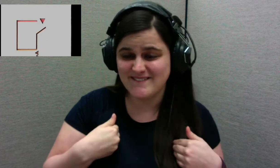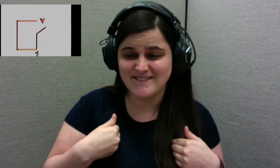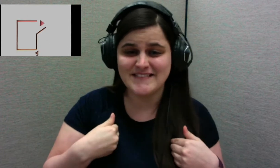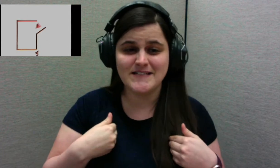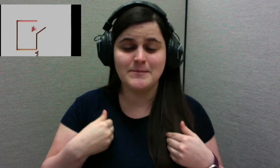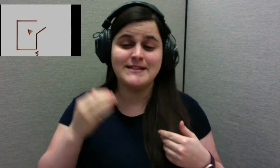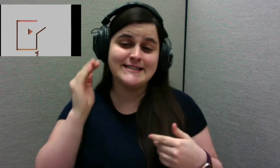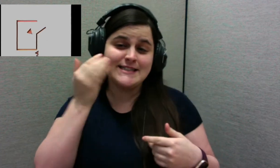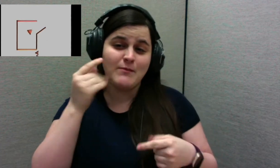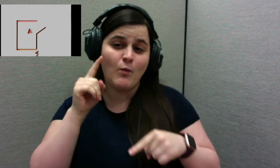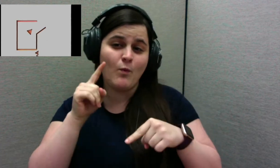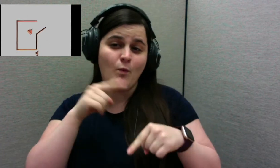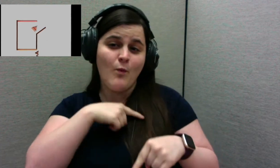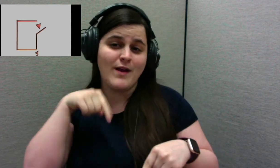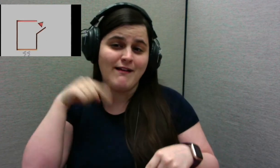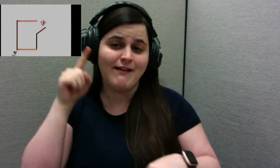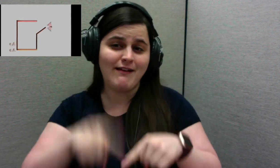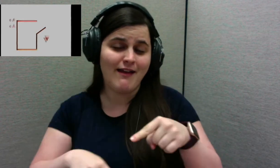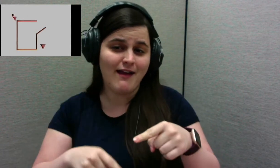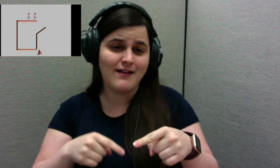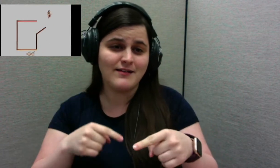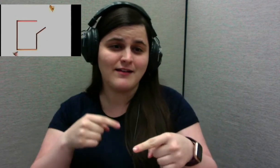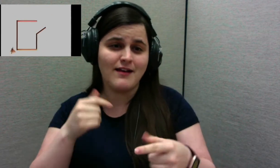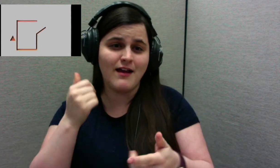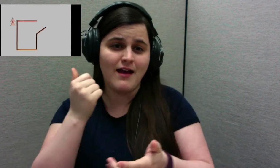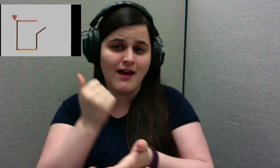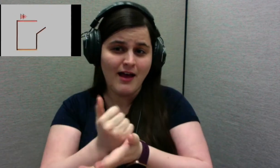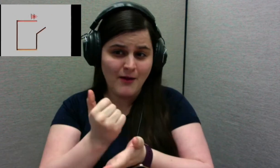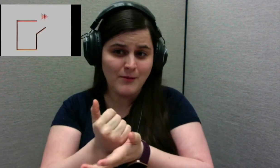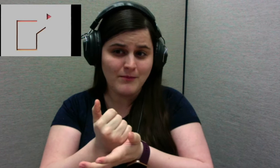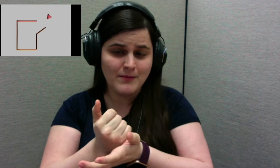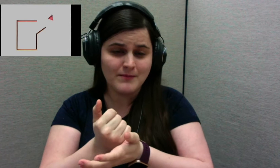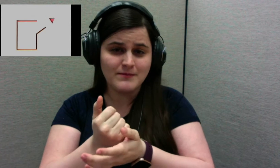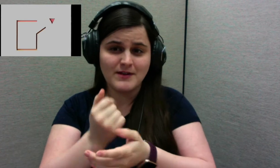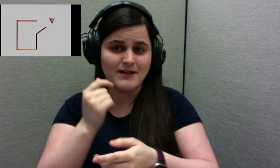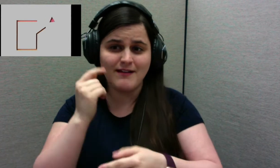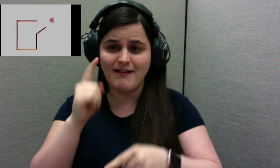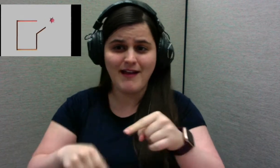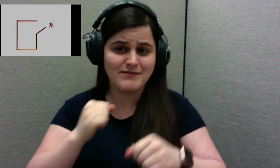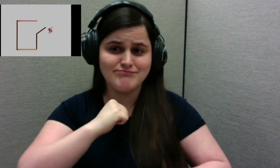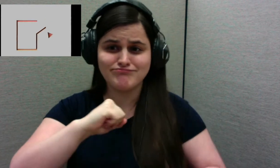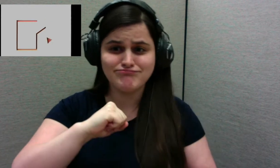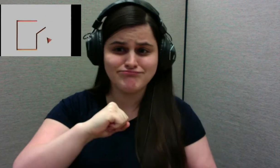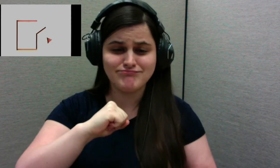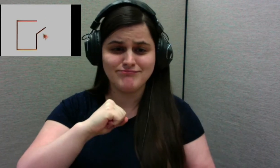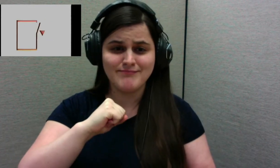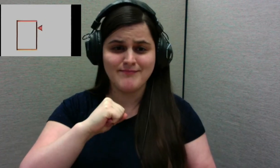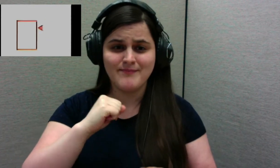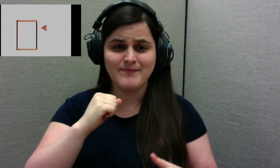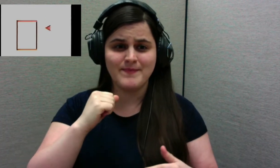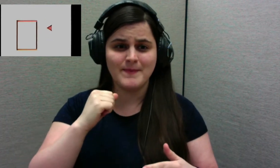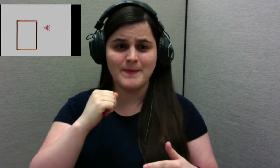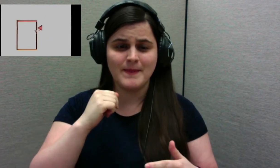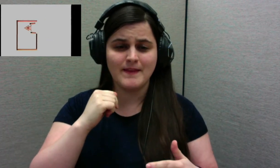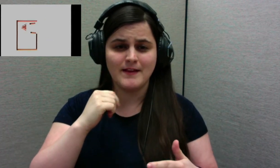can't help to see these shapes with emotions, with personalities, with desires. It's